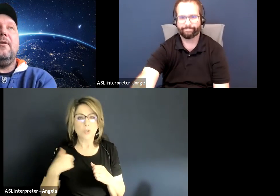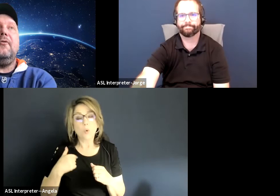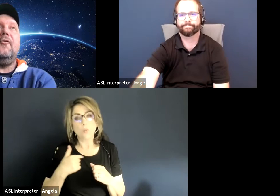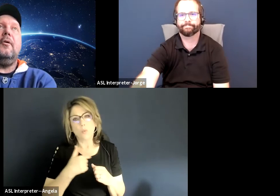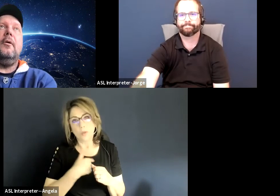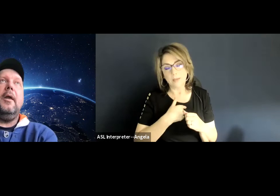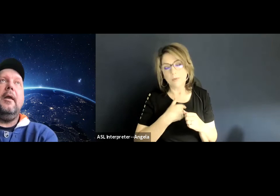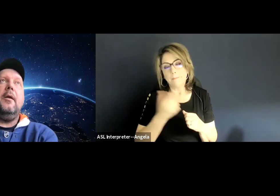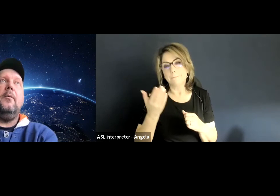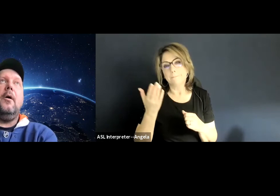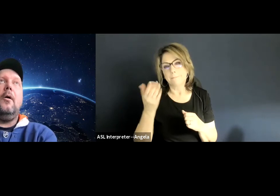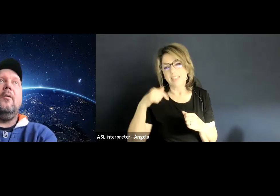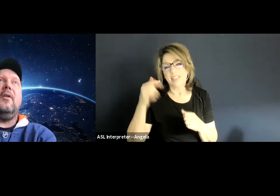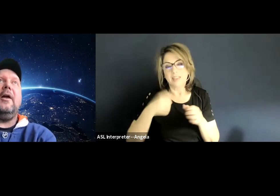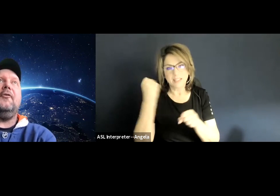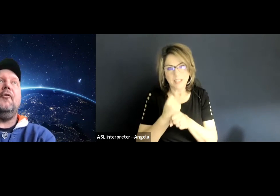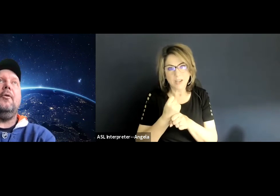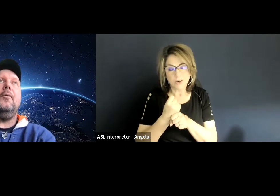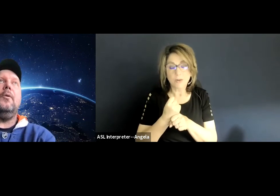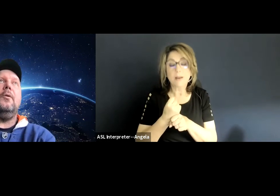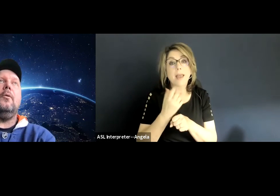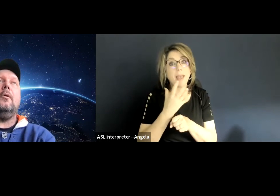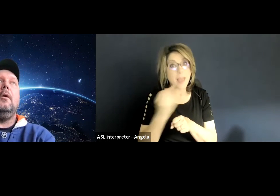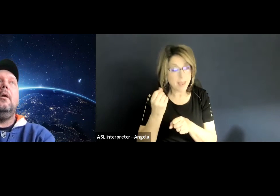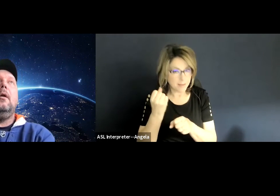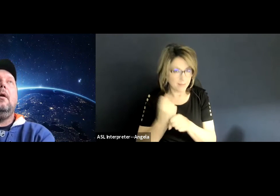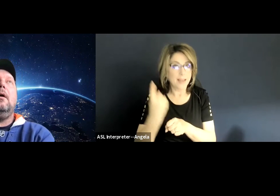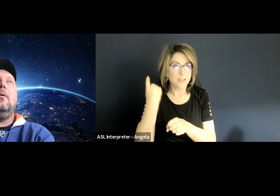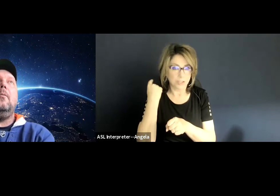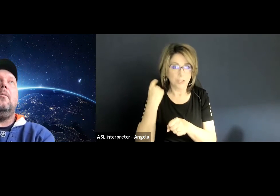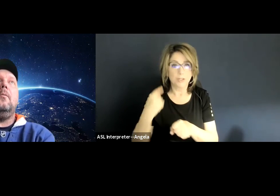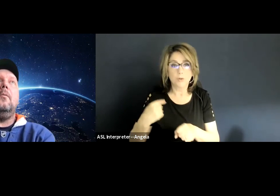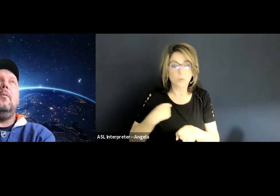earlier this year and all of last year, we were